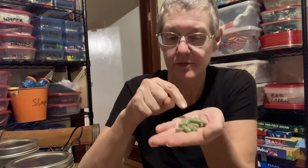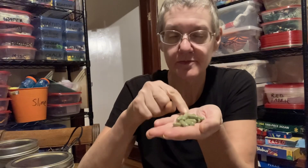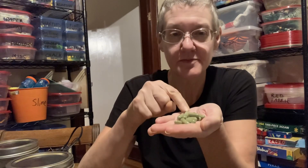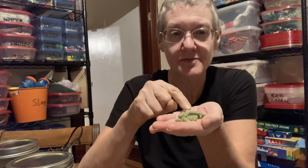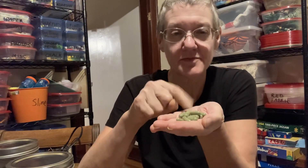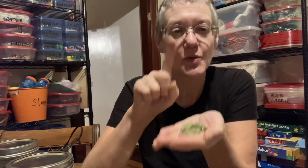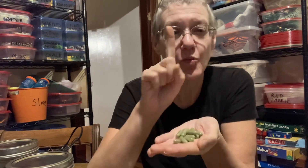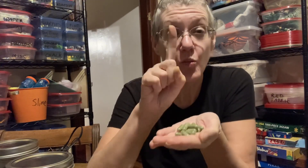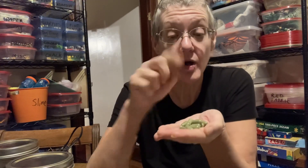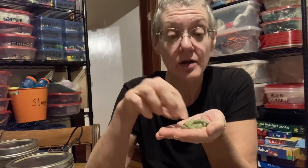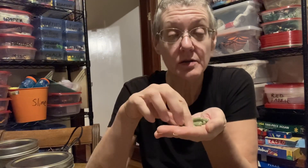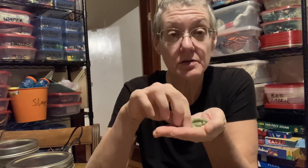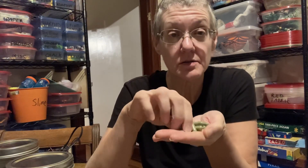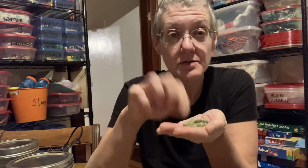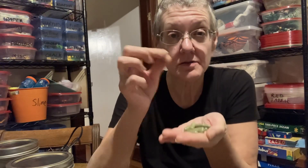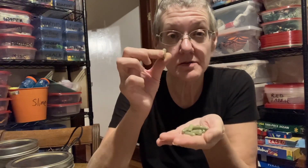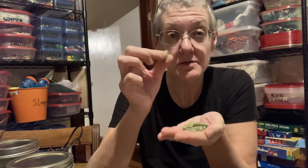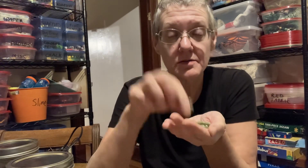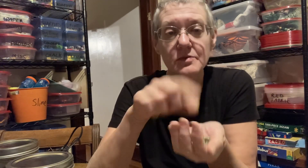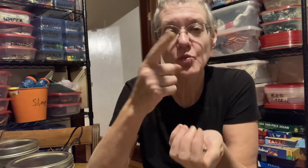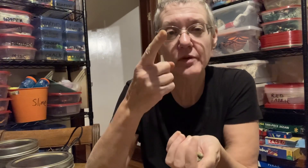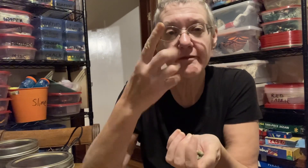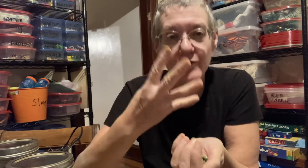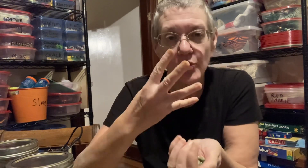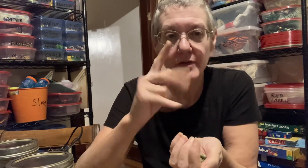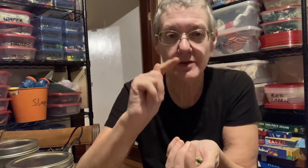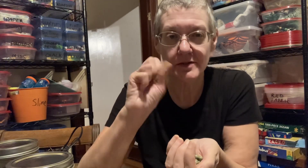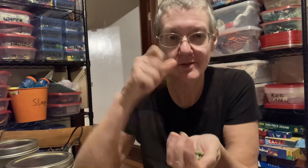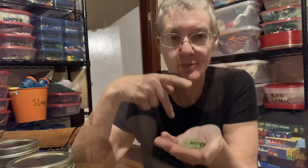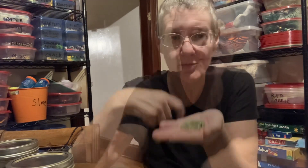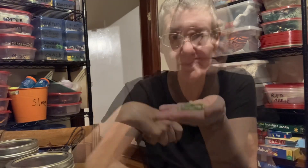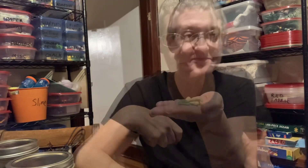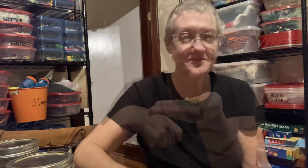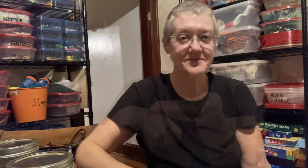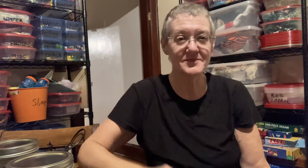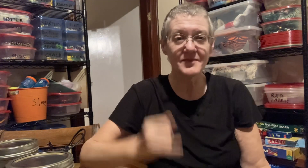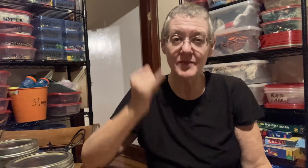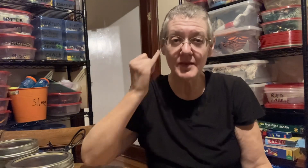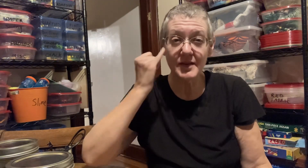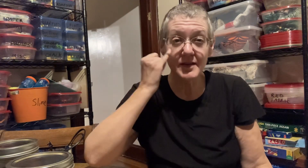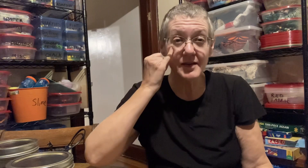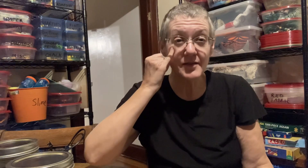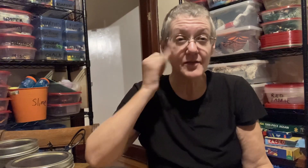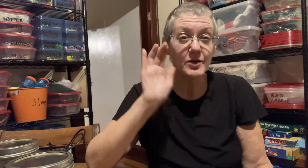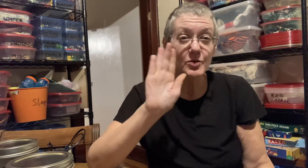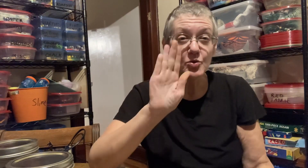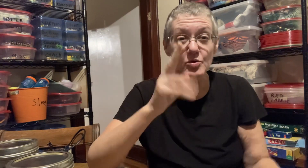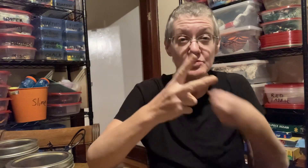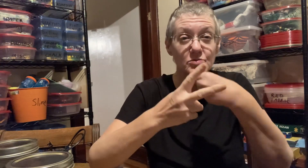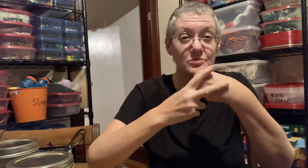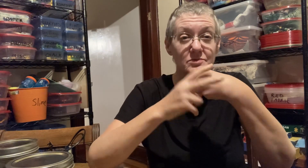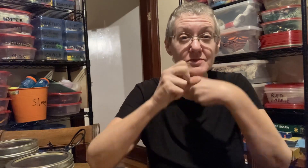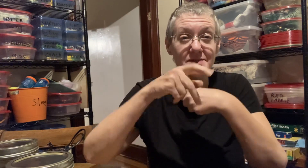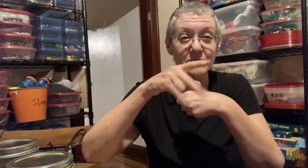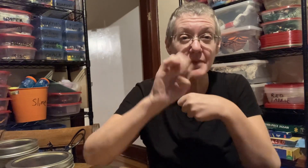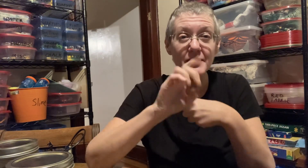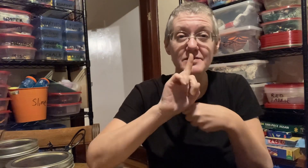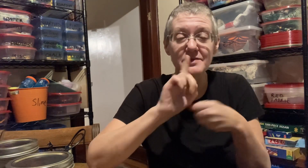which is equal to 1 tablespoon. So 1 capsule is 1/4 teaspoon. So if